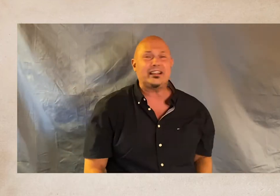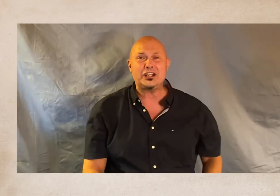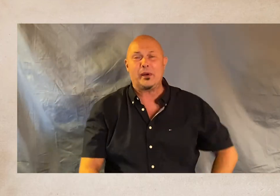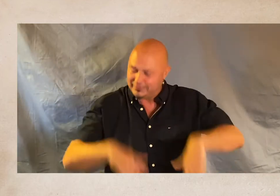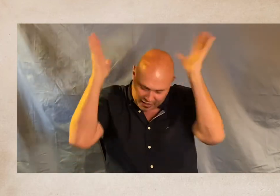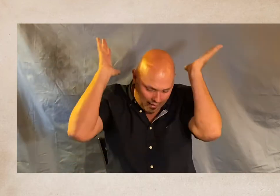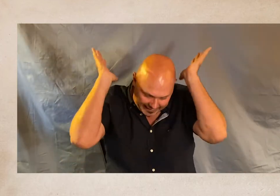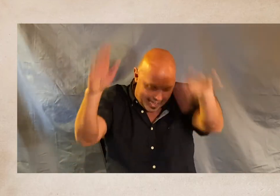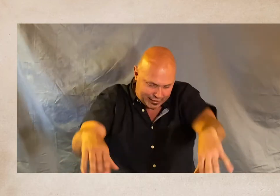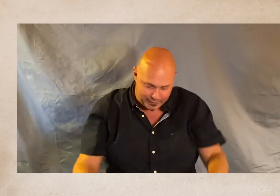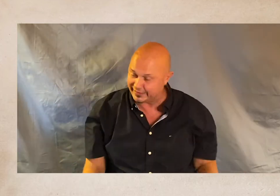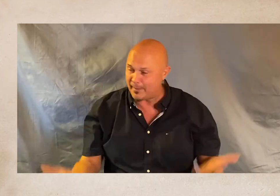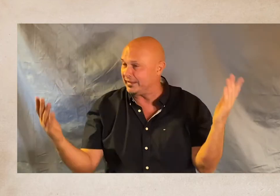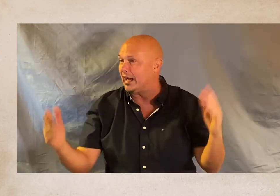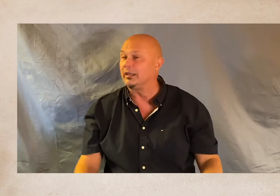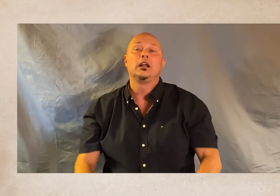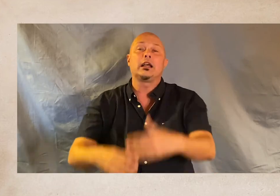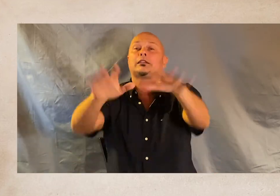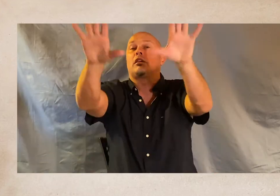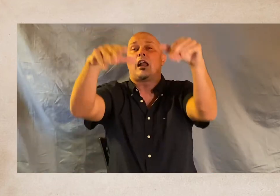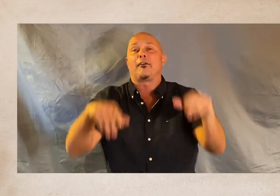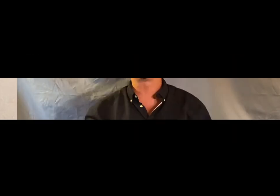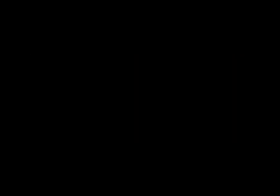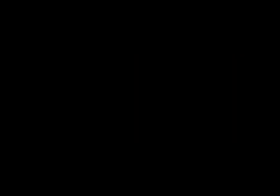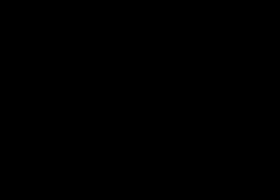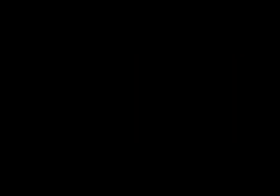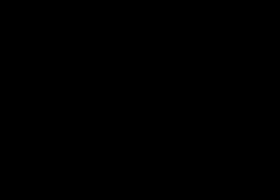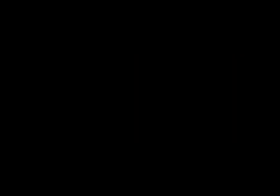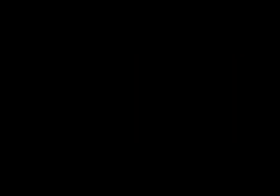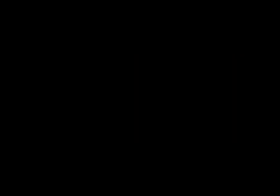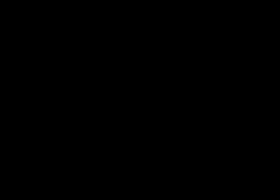do it! Sorry, can't do it! Can't be done. God, turn it off. Turn it off. Can't be done.